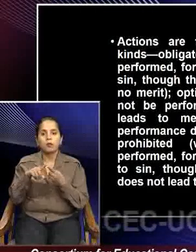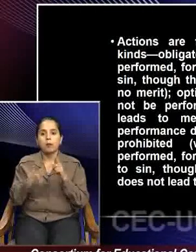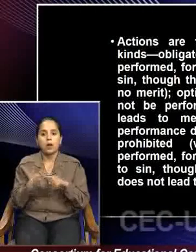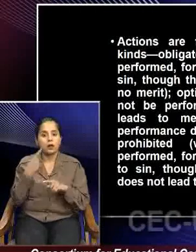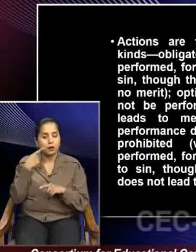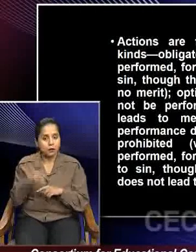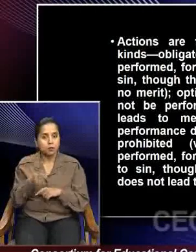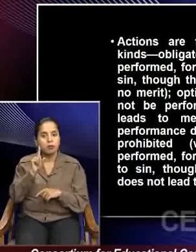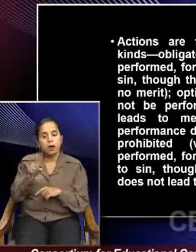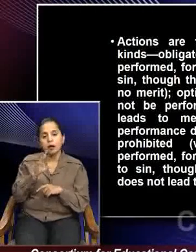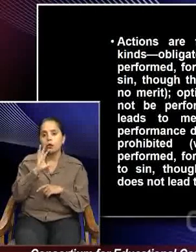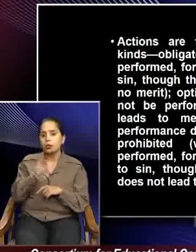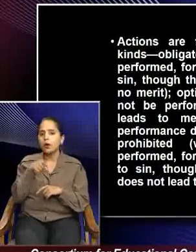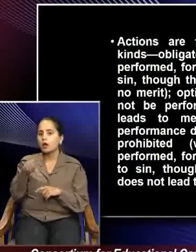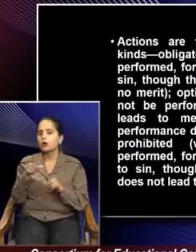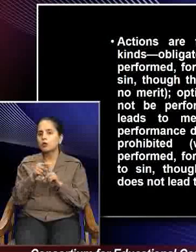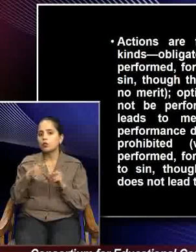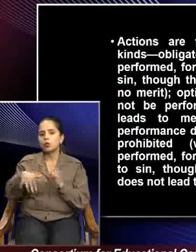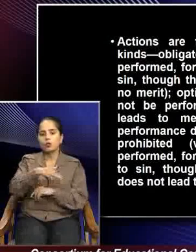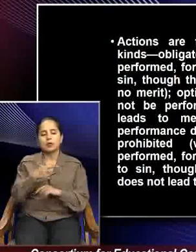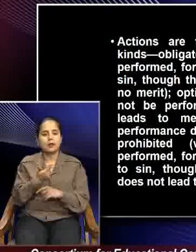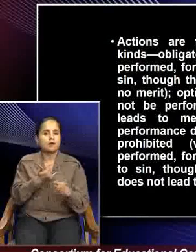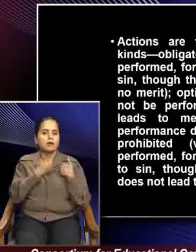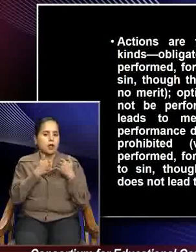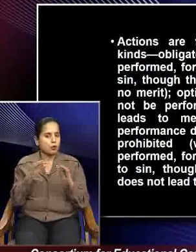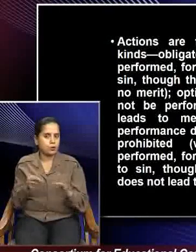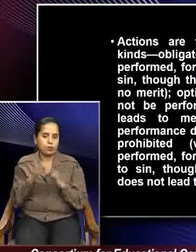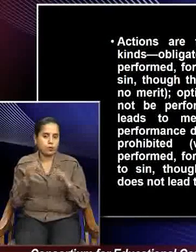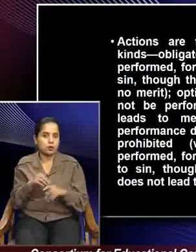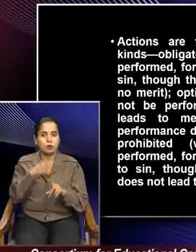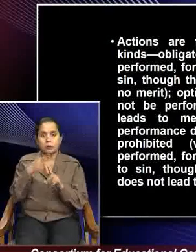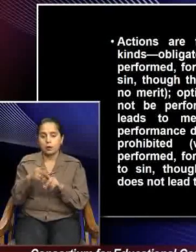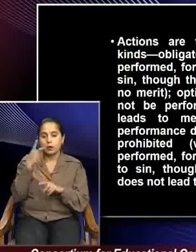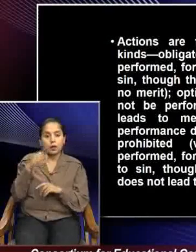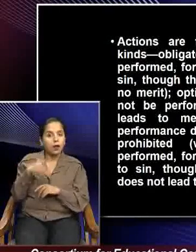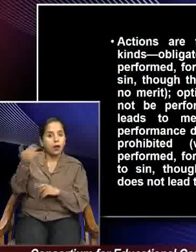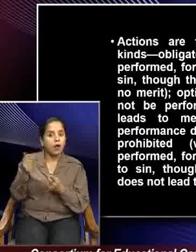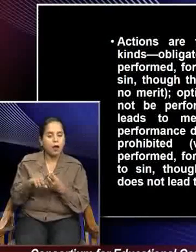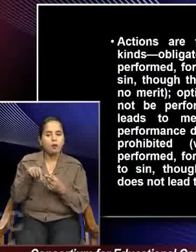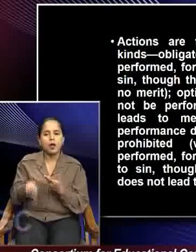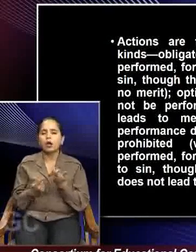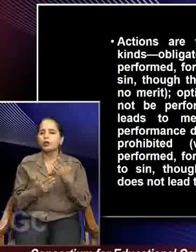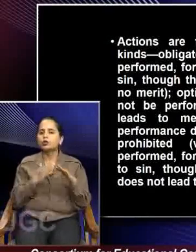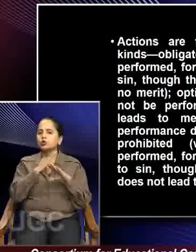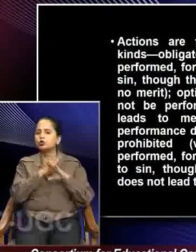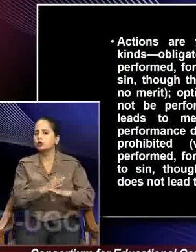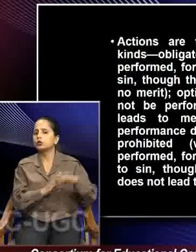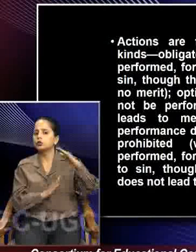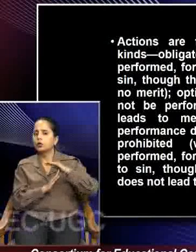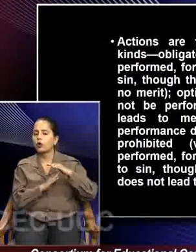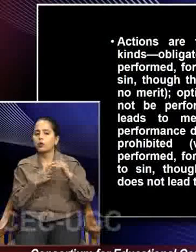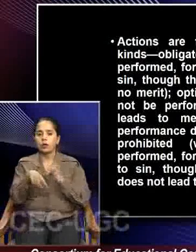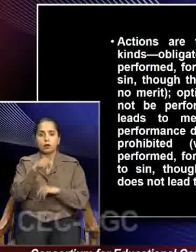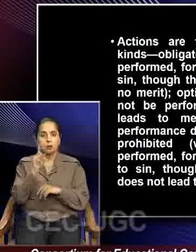their non-performance does not lead to sin. And then comes prohibited, which must not